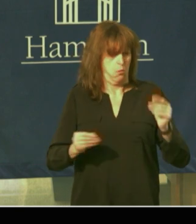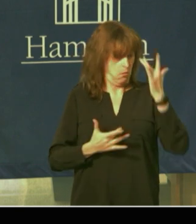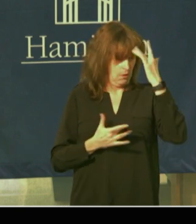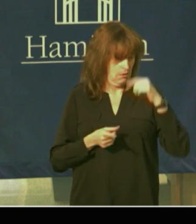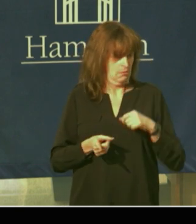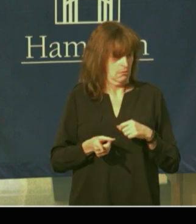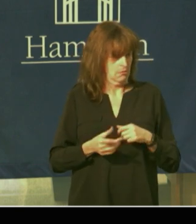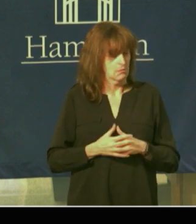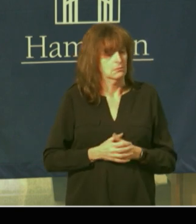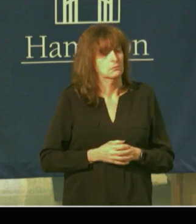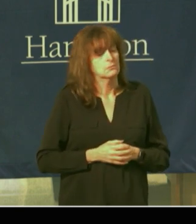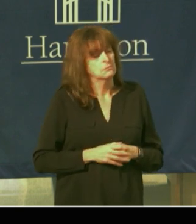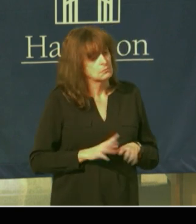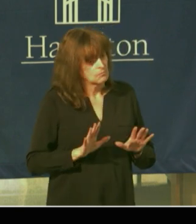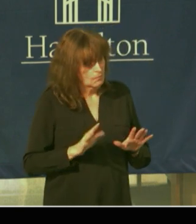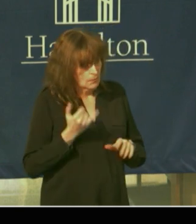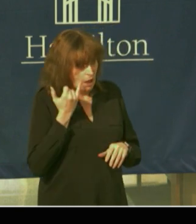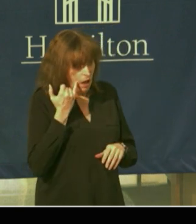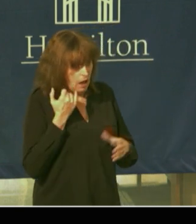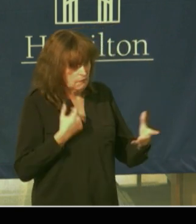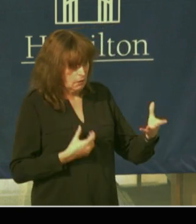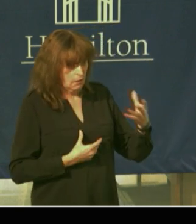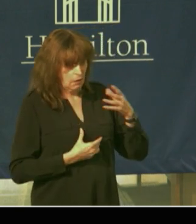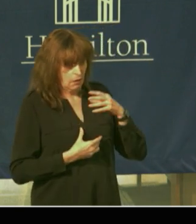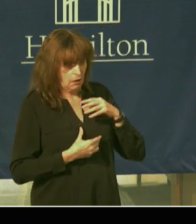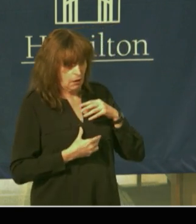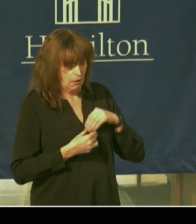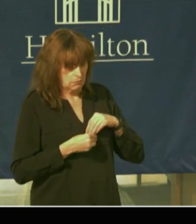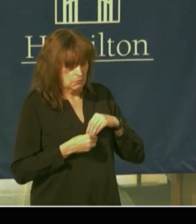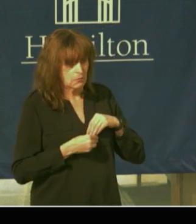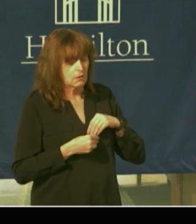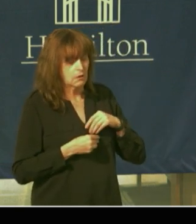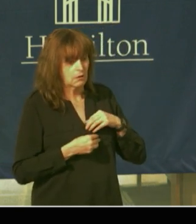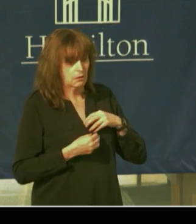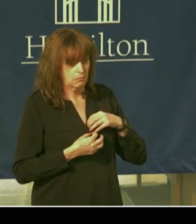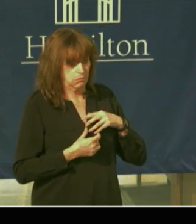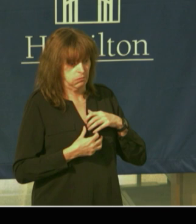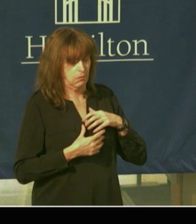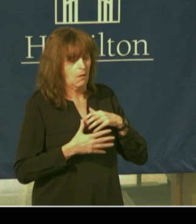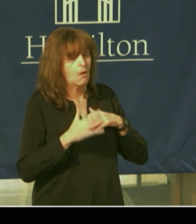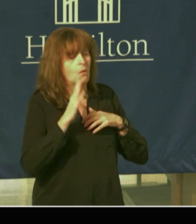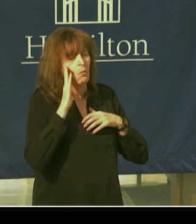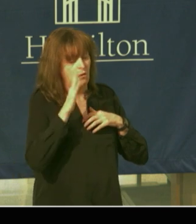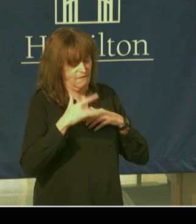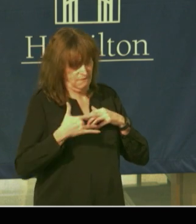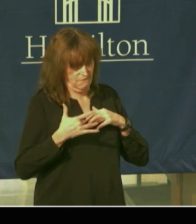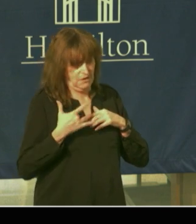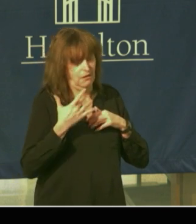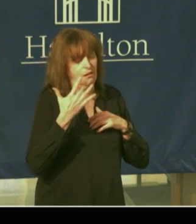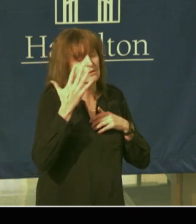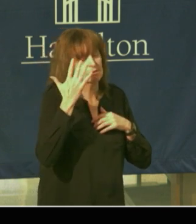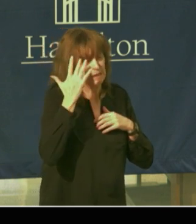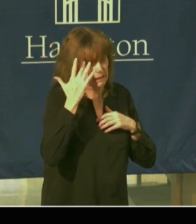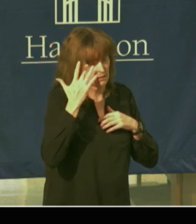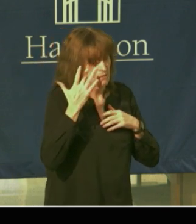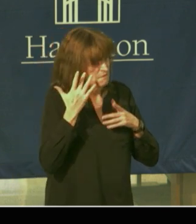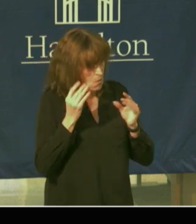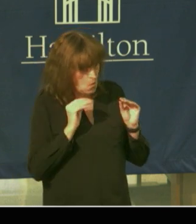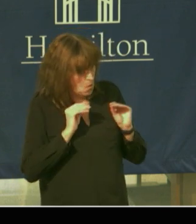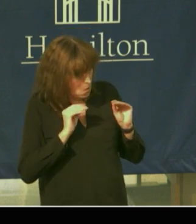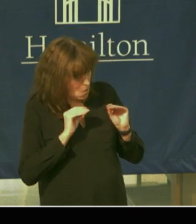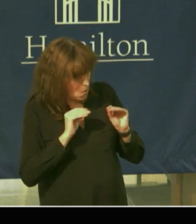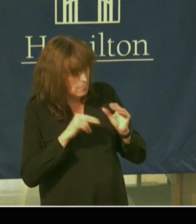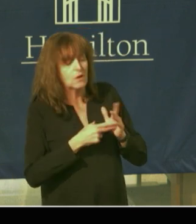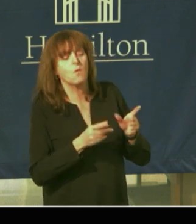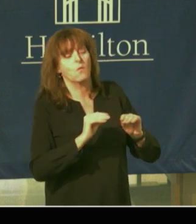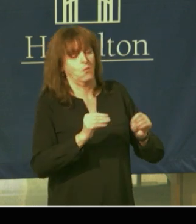14. So once you're totally out of any kind of risky exposure or area where you could have potentially been exposed, if you're